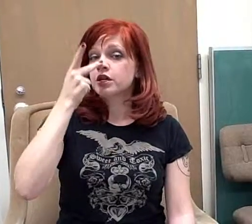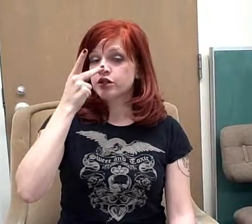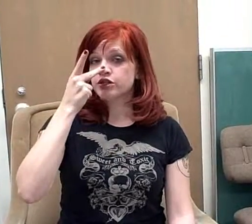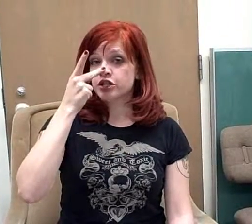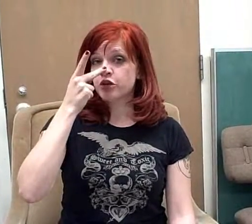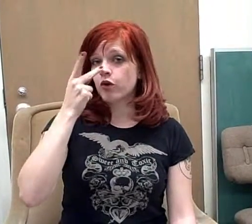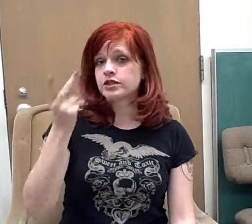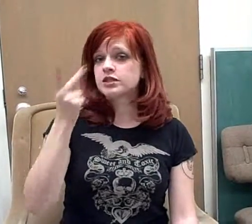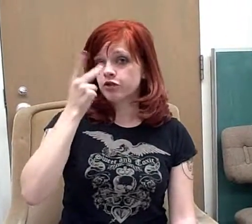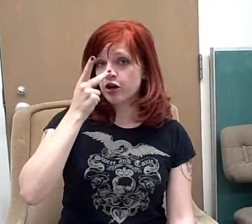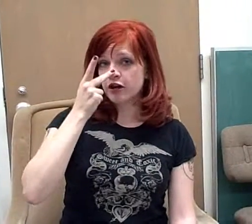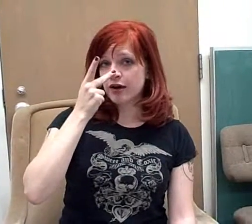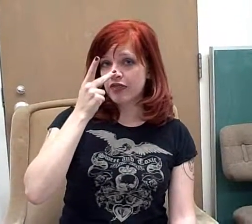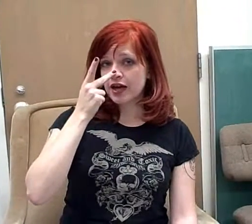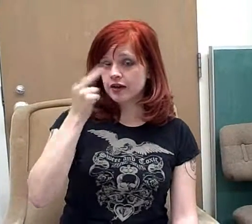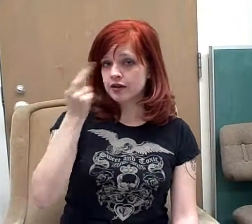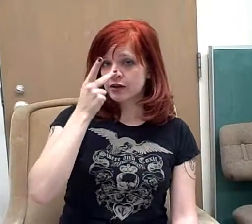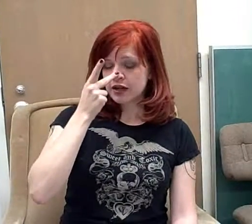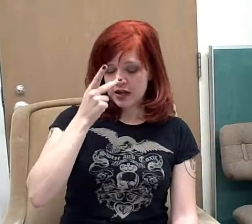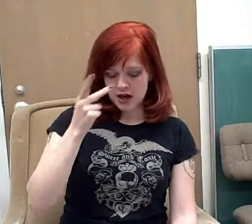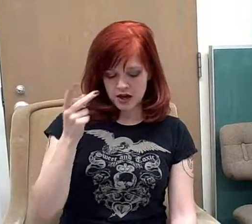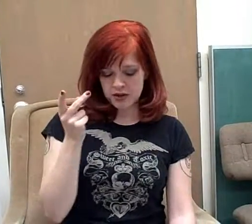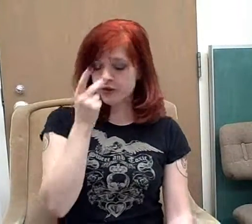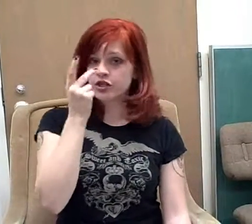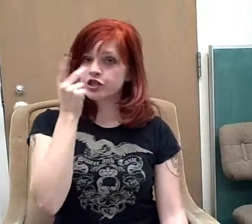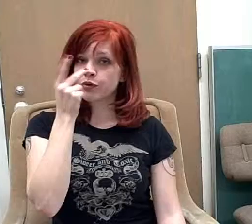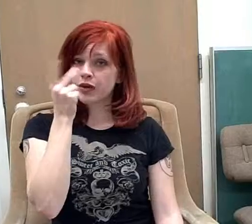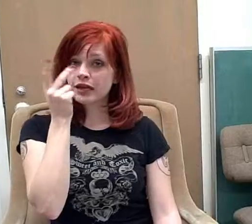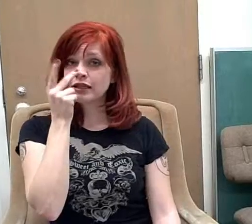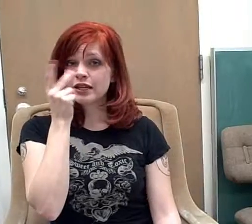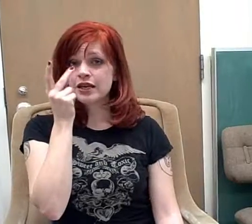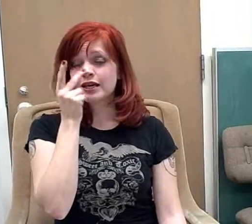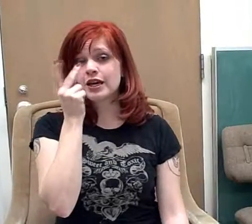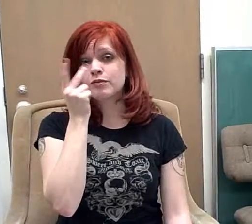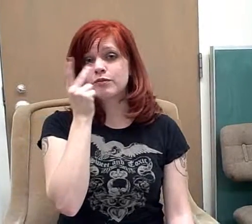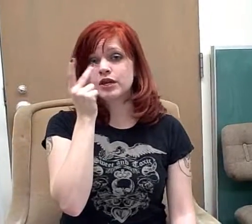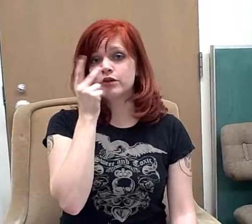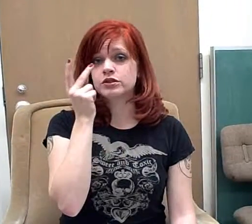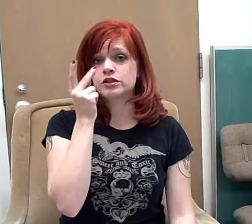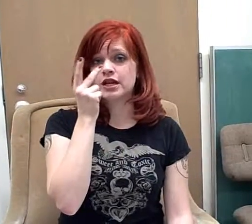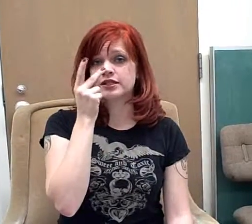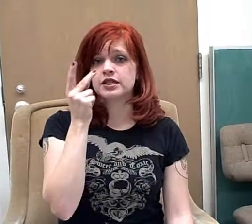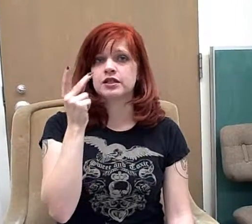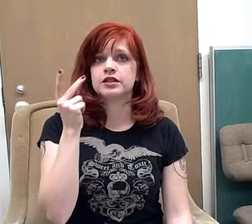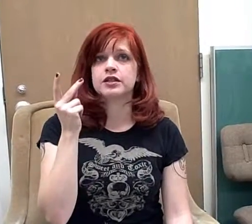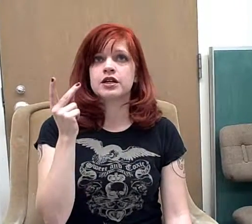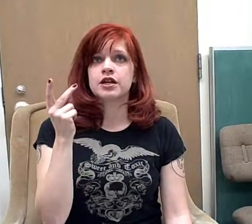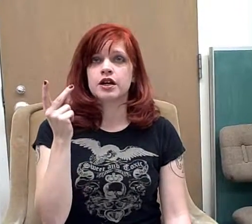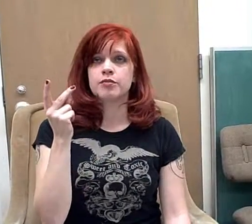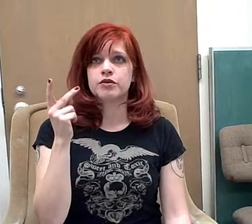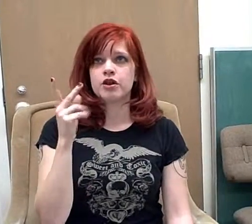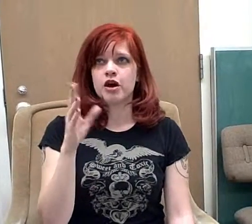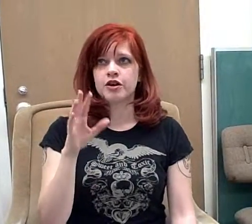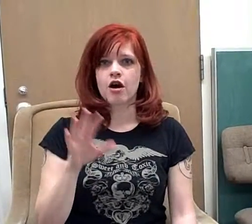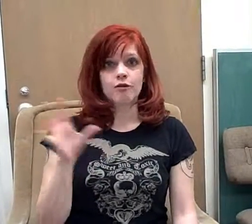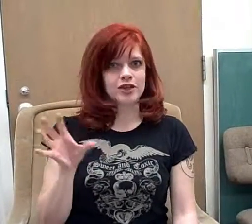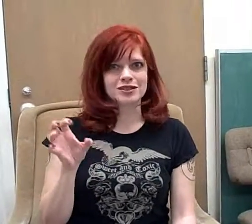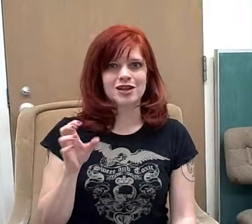You touch it once if you're talking about that. If you touch it repeatedly, it can be used as a non-obvious sign